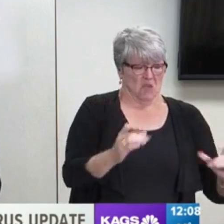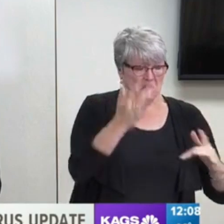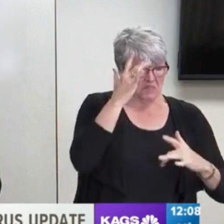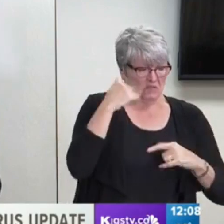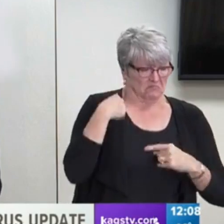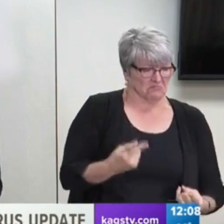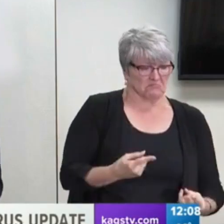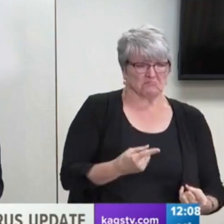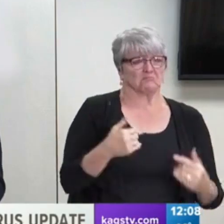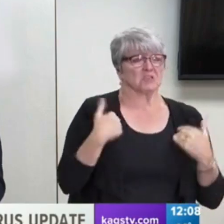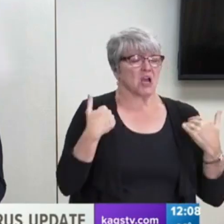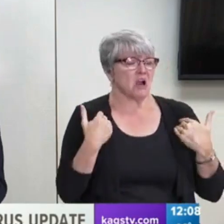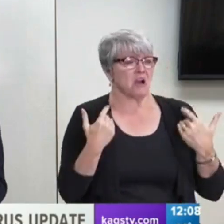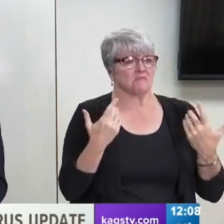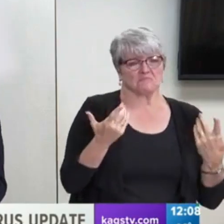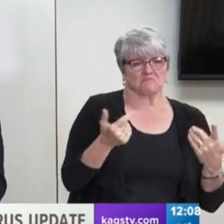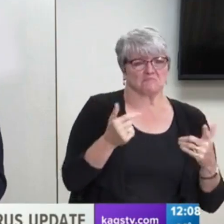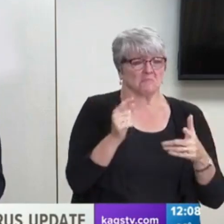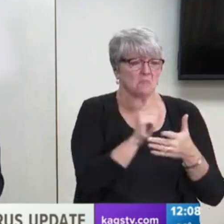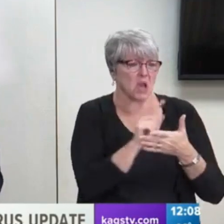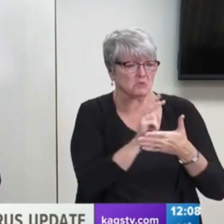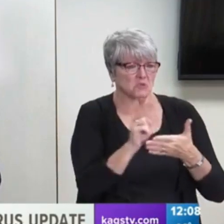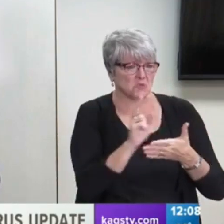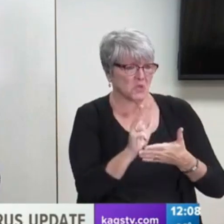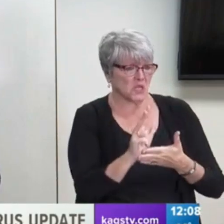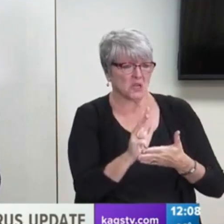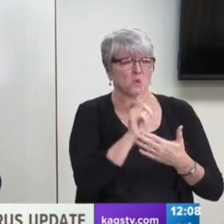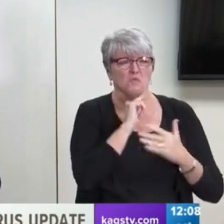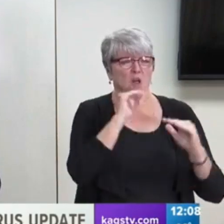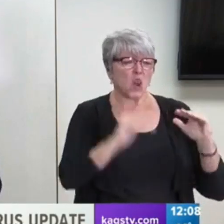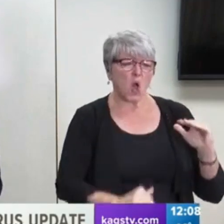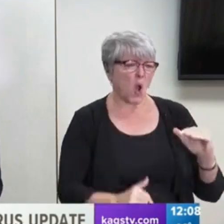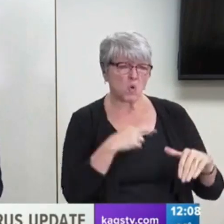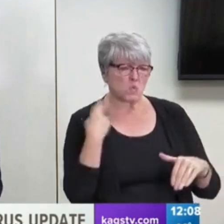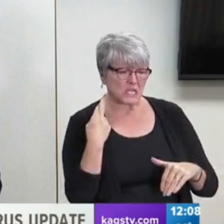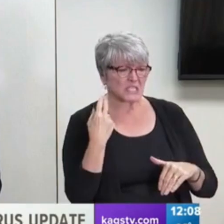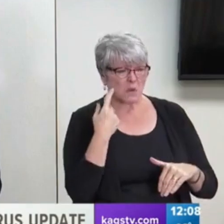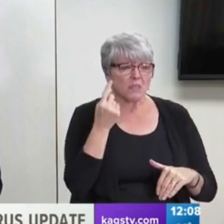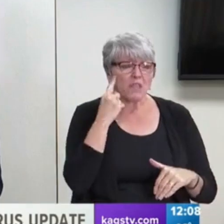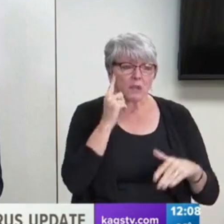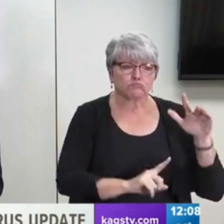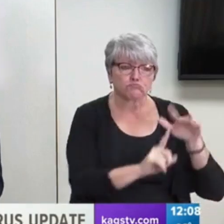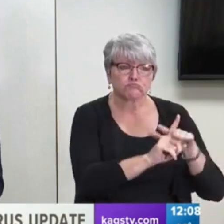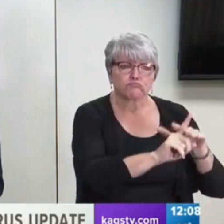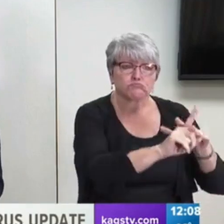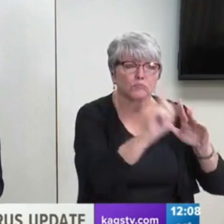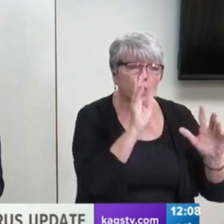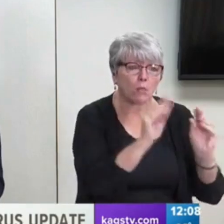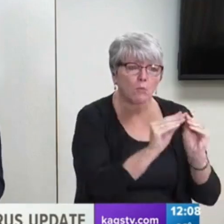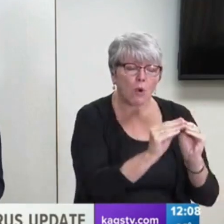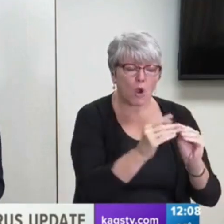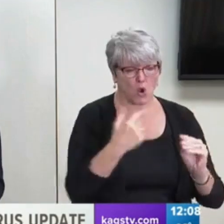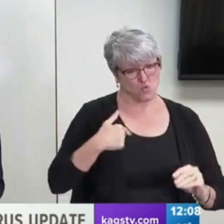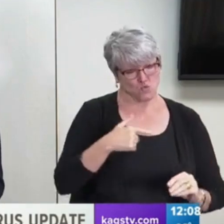over the next week or two or three, as, again, we anticipate to have more cases, we can become